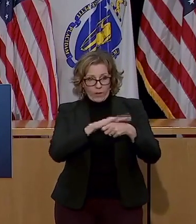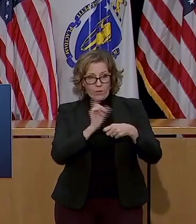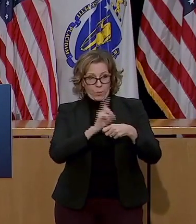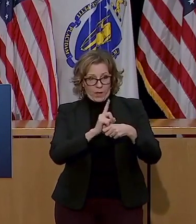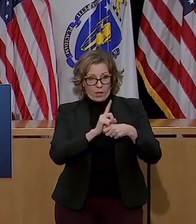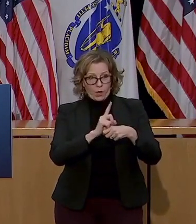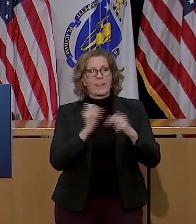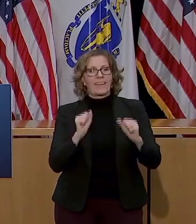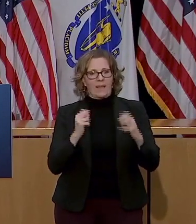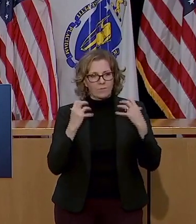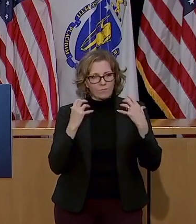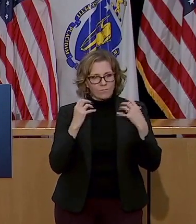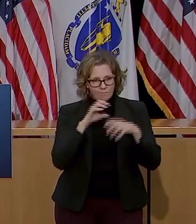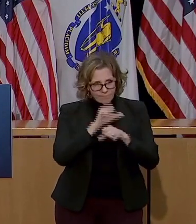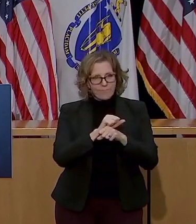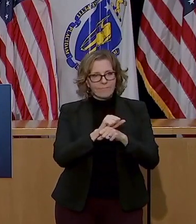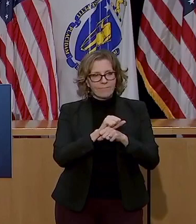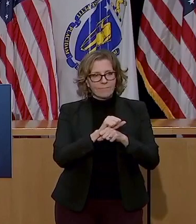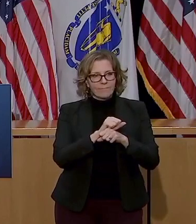time,